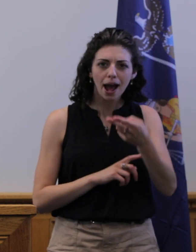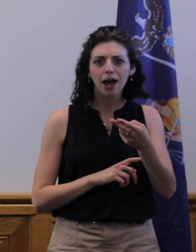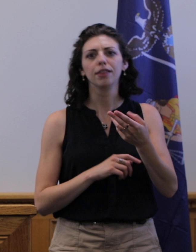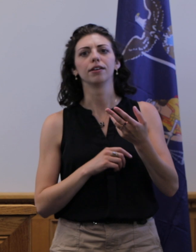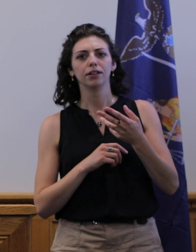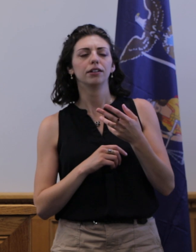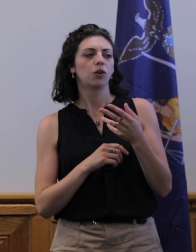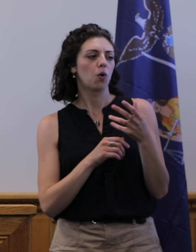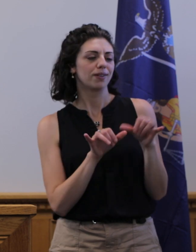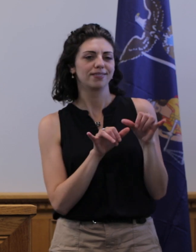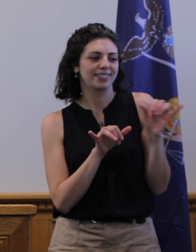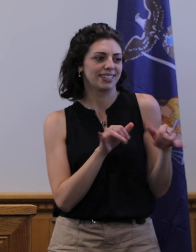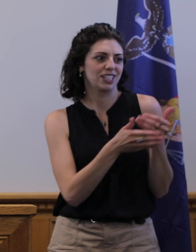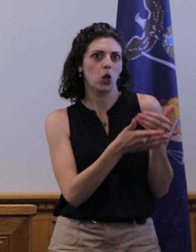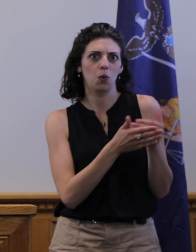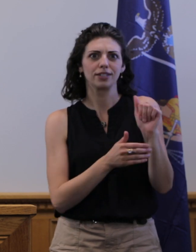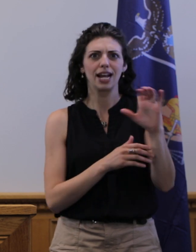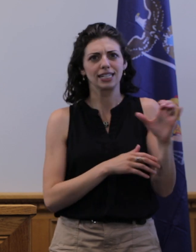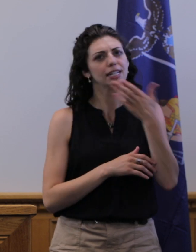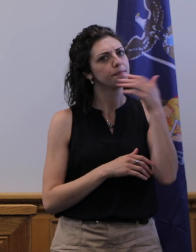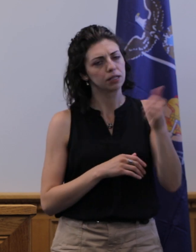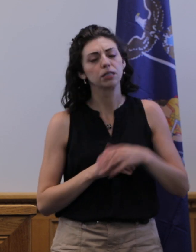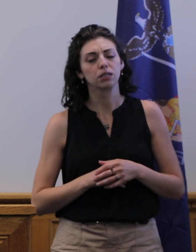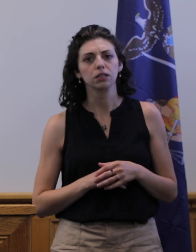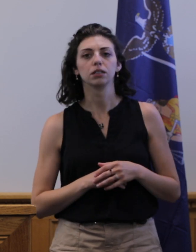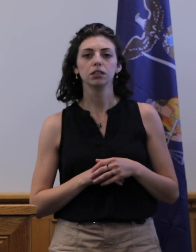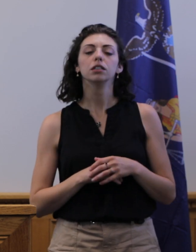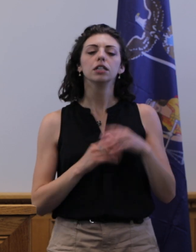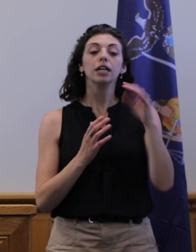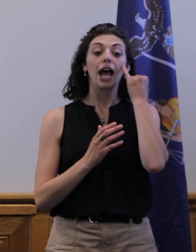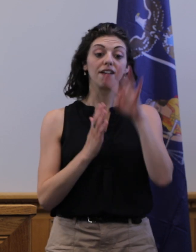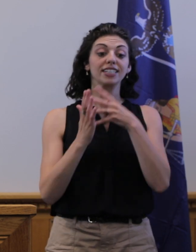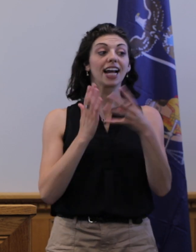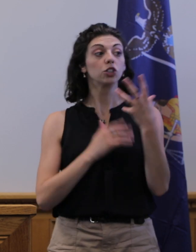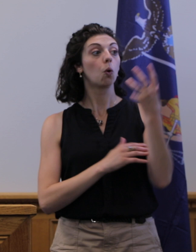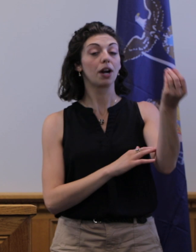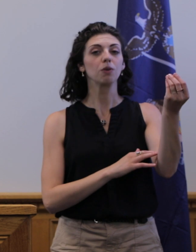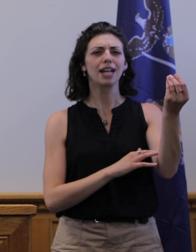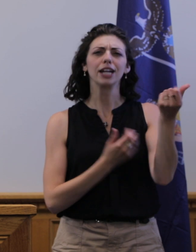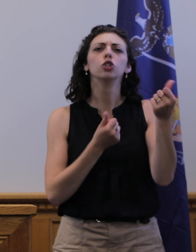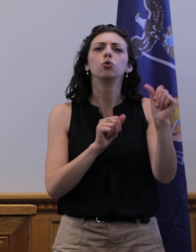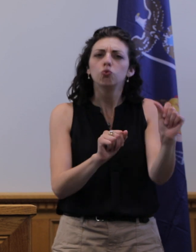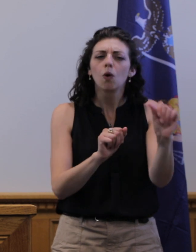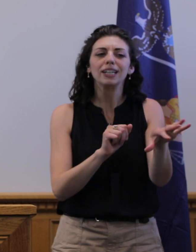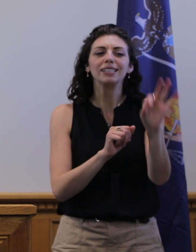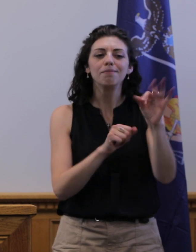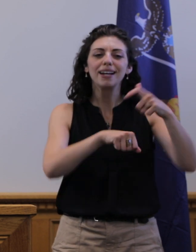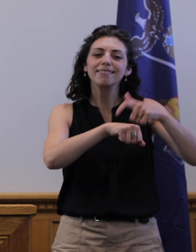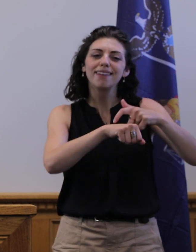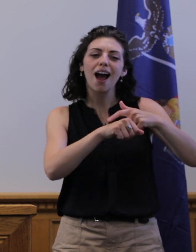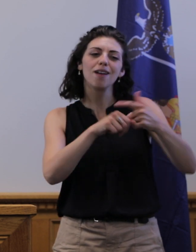cool off. Schedule outdoor activities carefully. Try to limit your outdoor activities to when it's coolest,